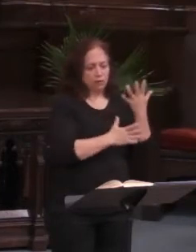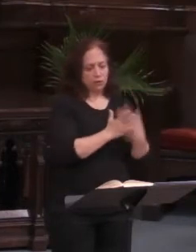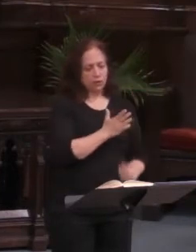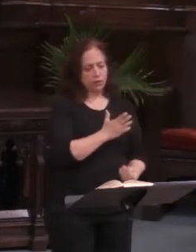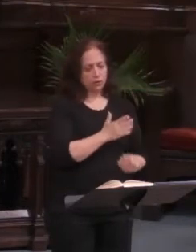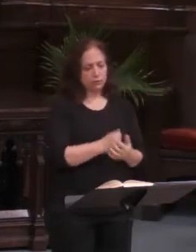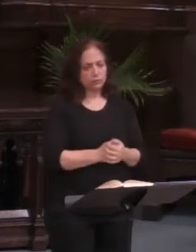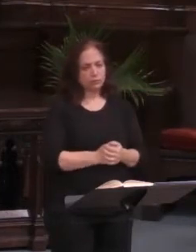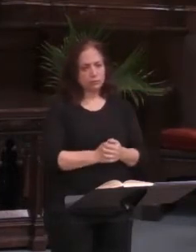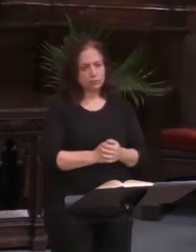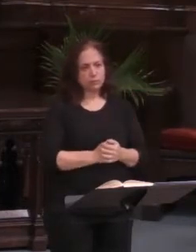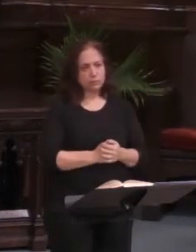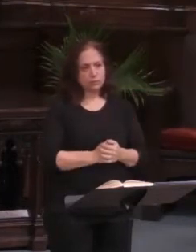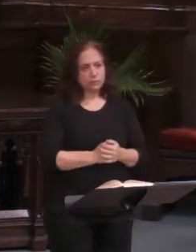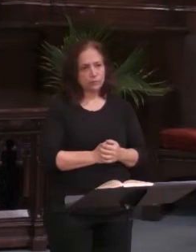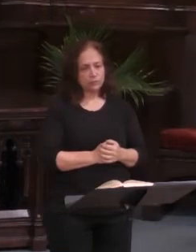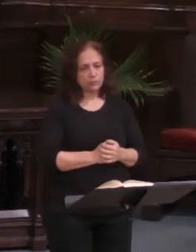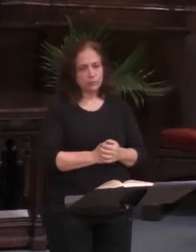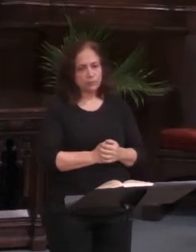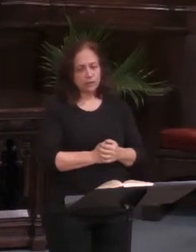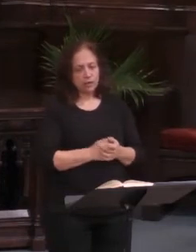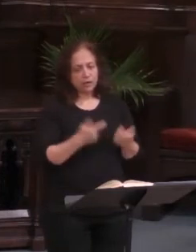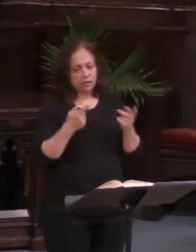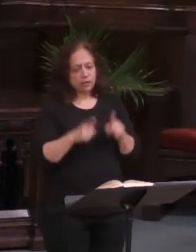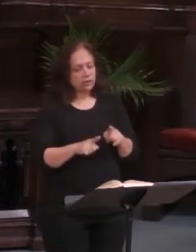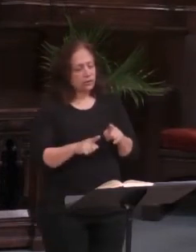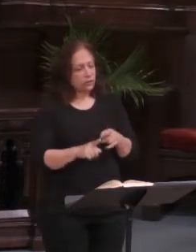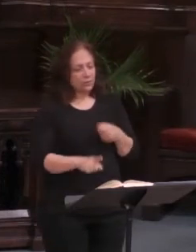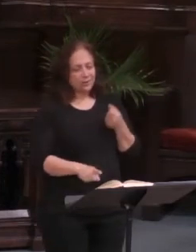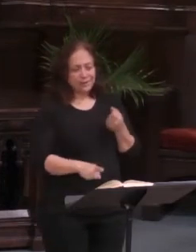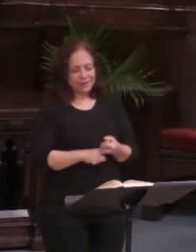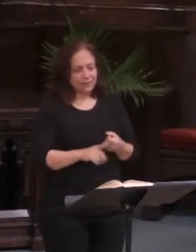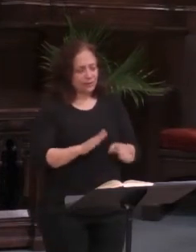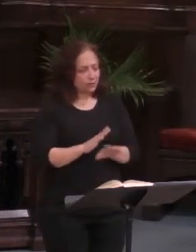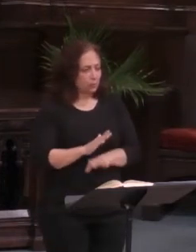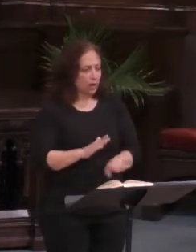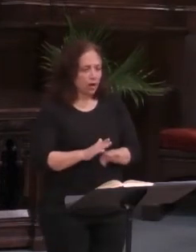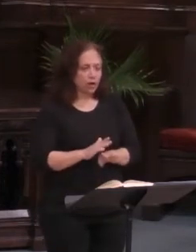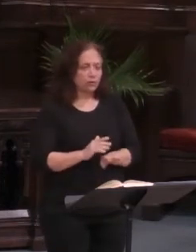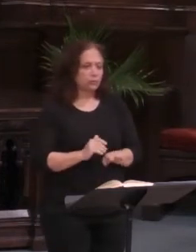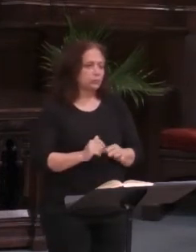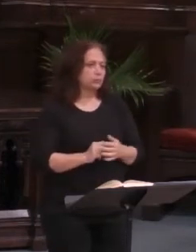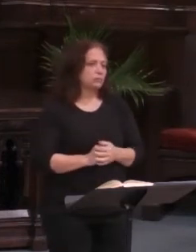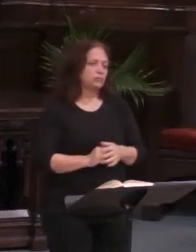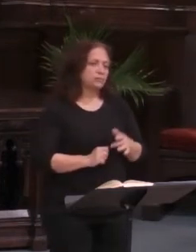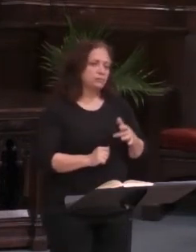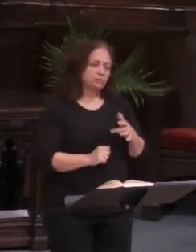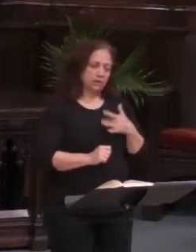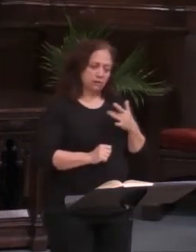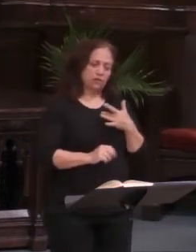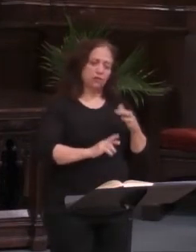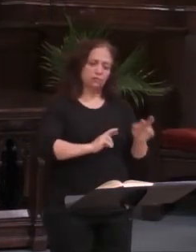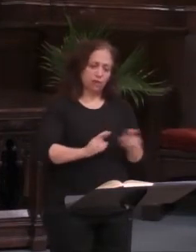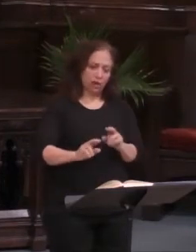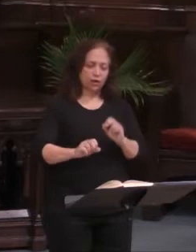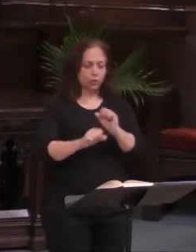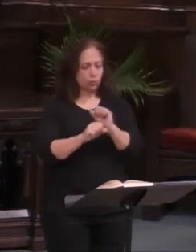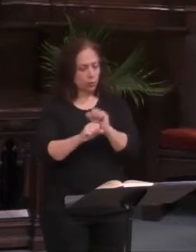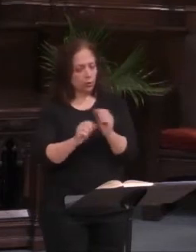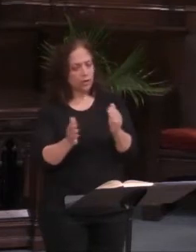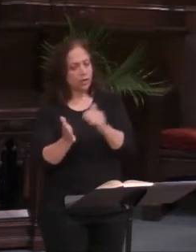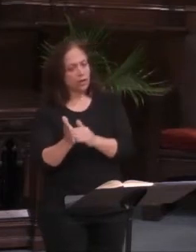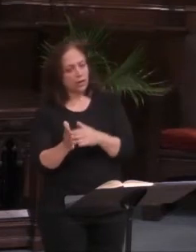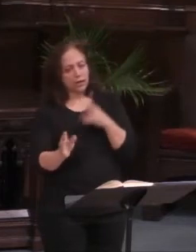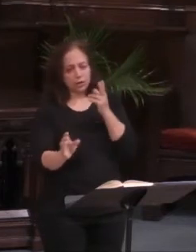gone. After sinking to the lowest low, in time he felt ready to work again and